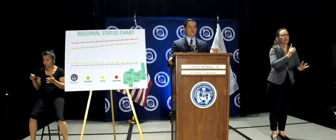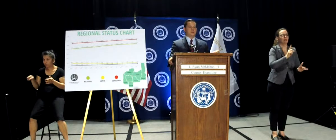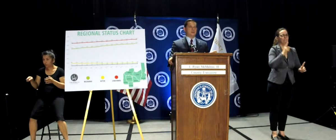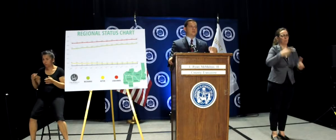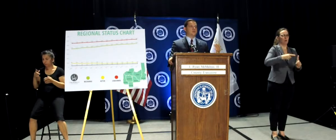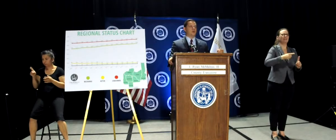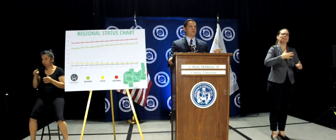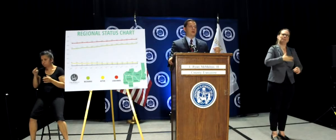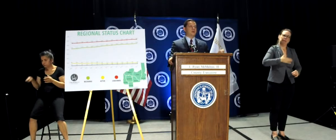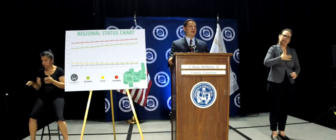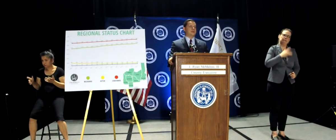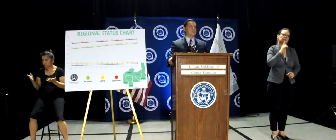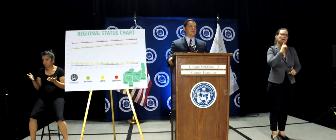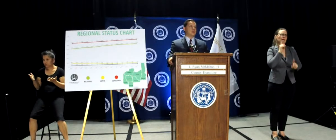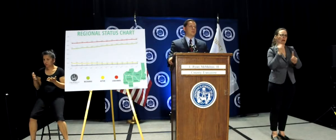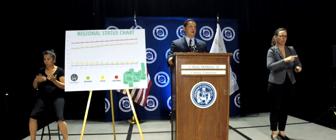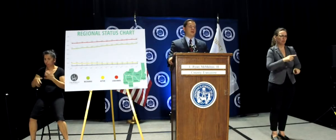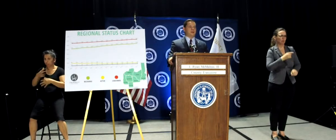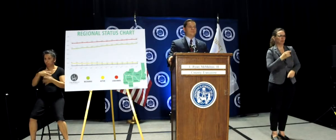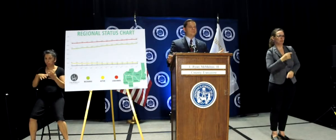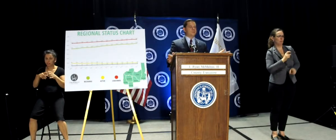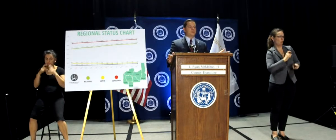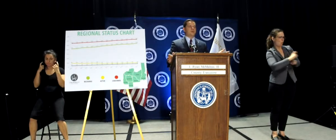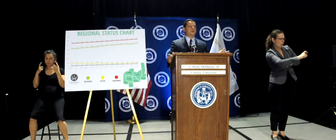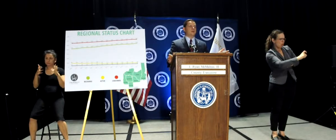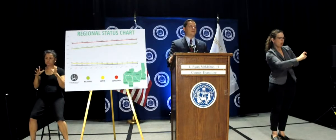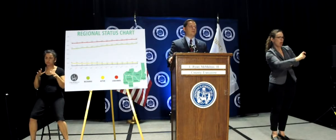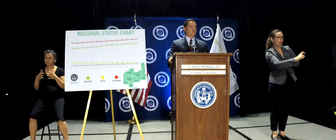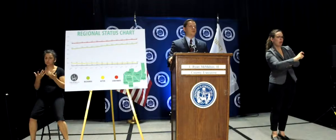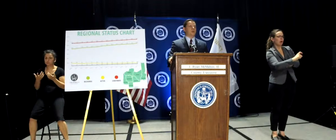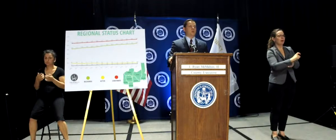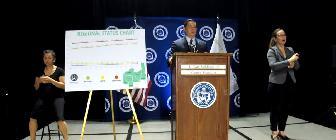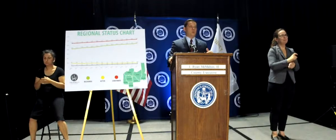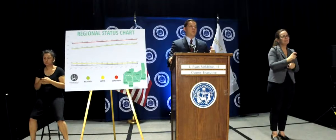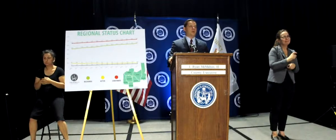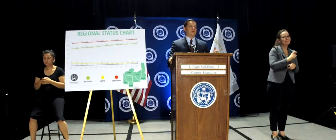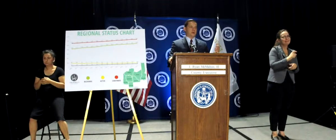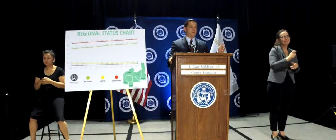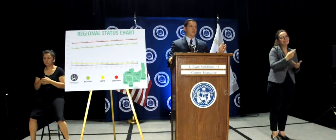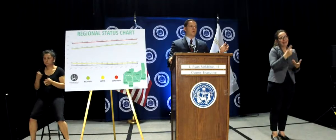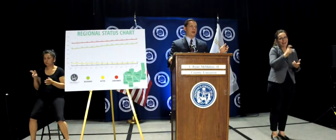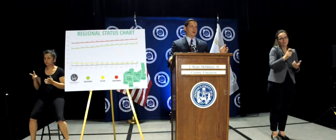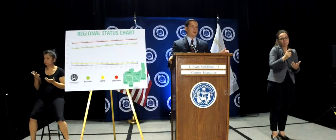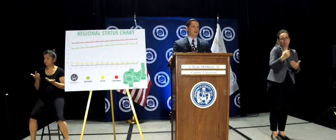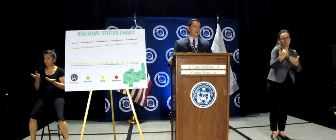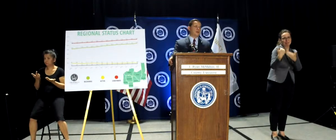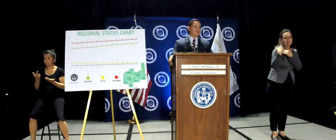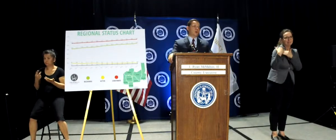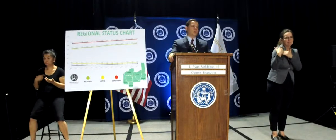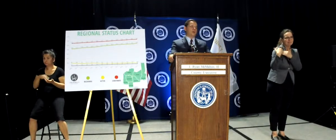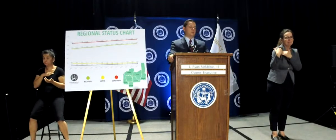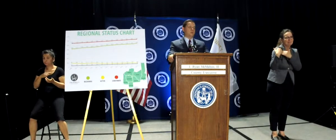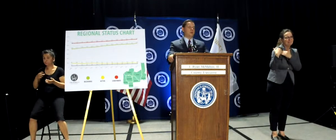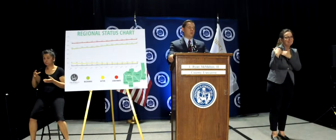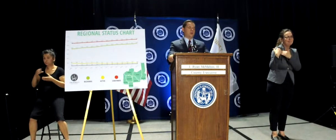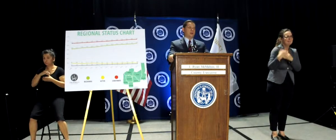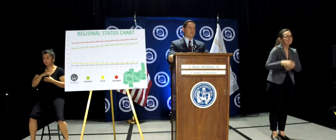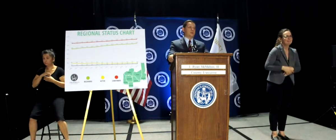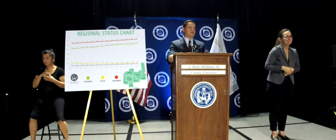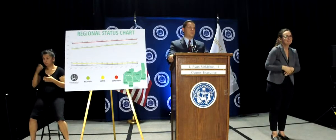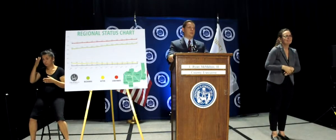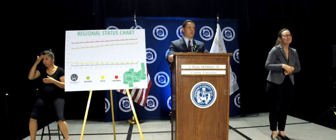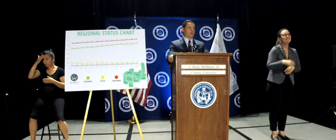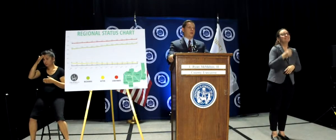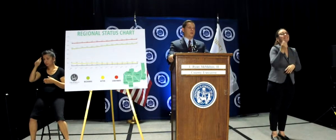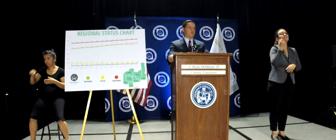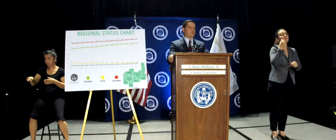doing things that they should have known better? Yes. But for the most part, when young people get it, they're going to be okay. And so we had